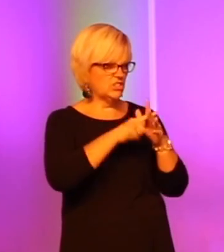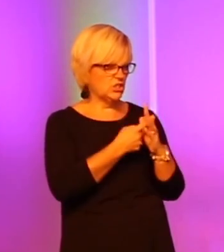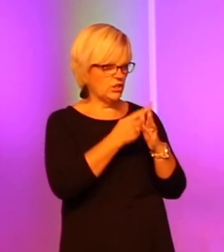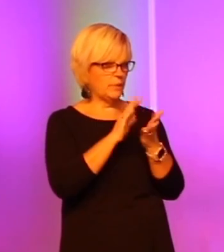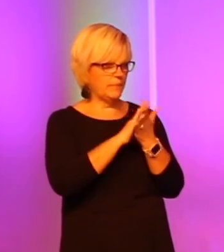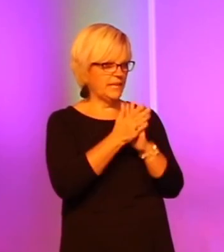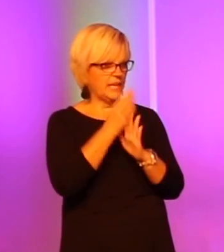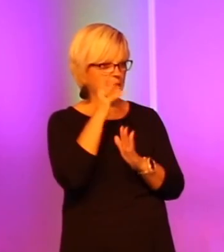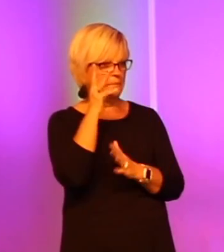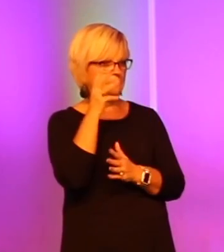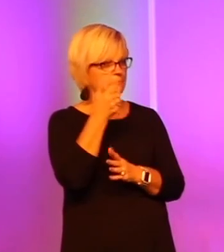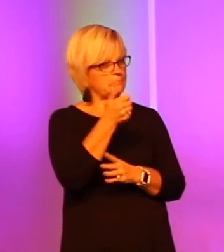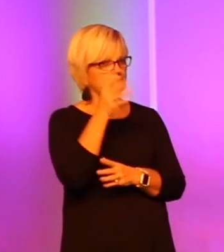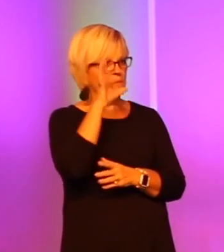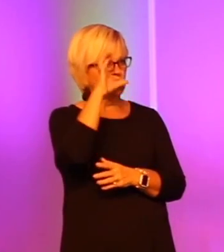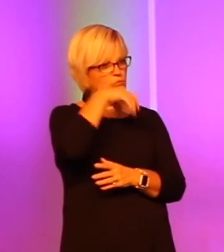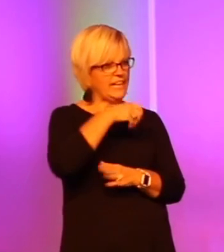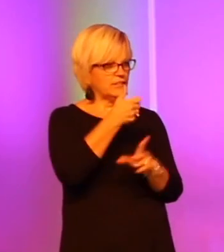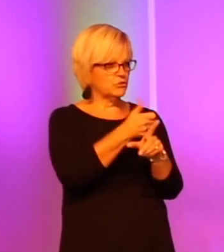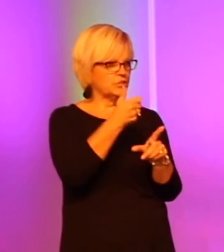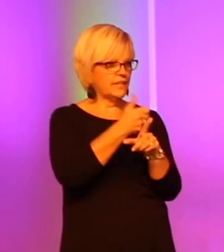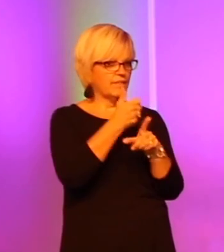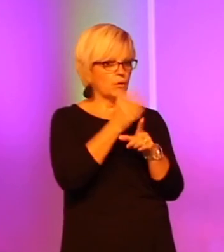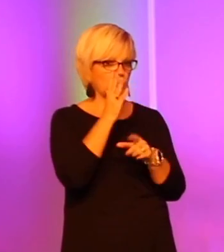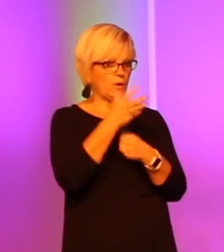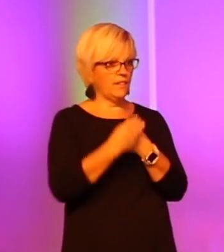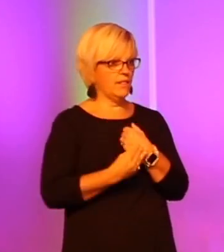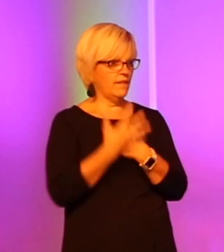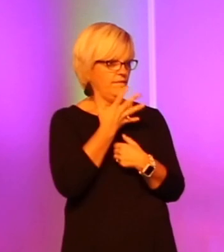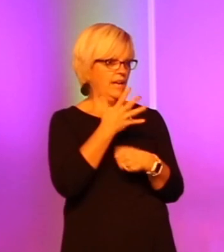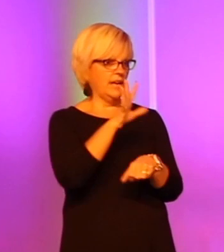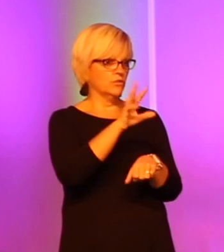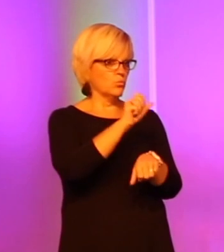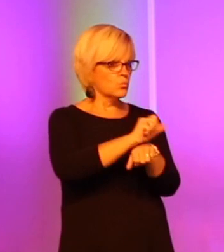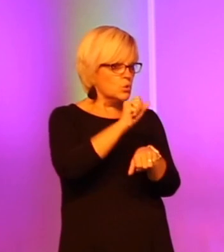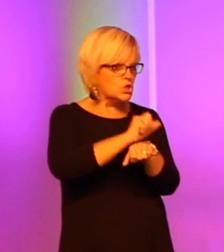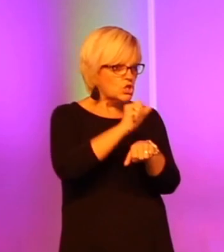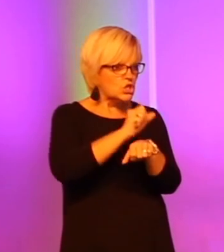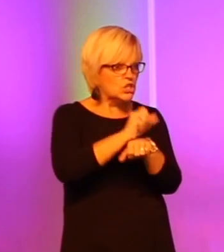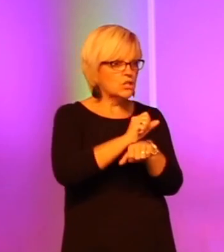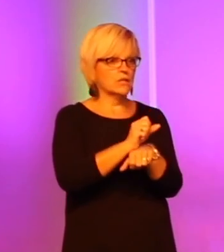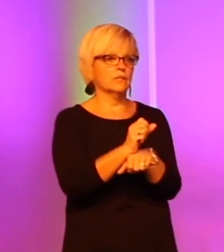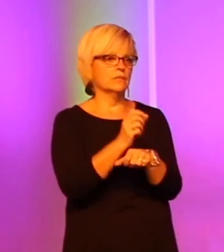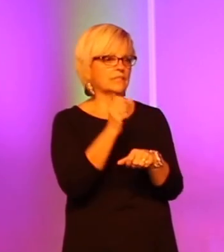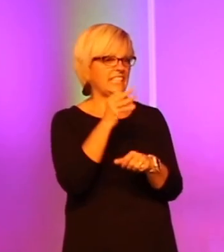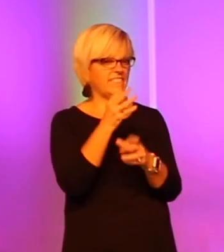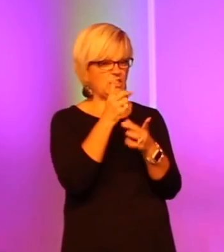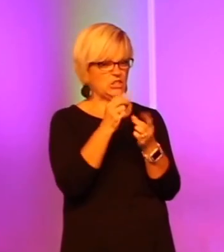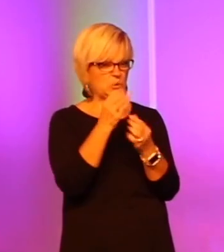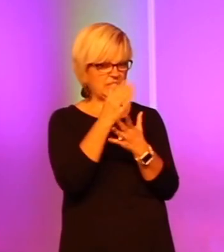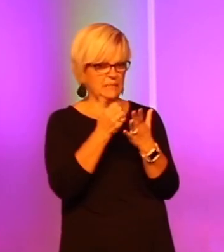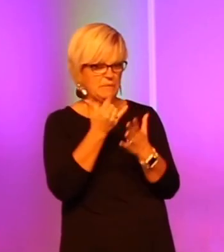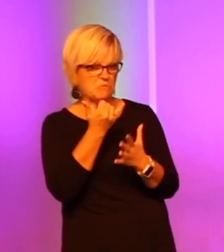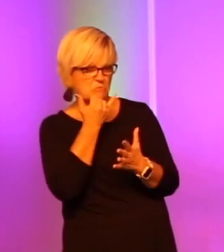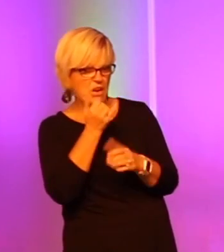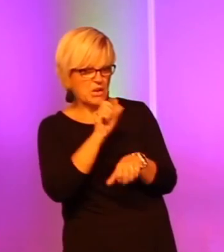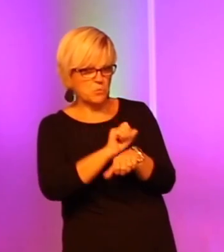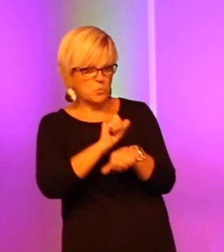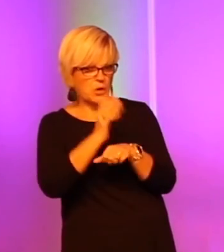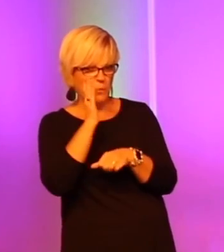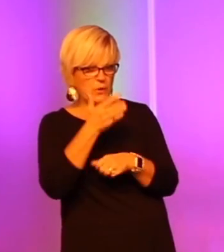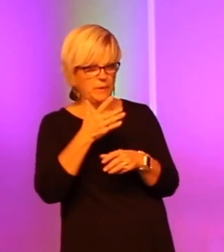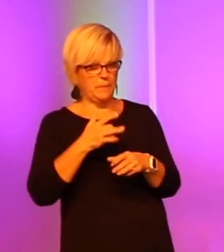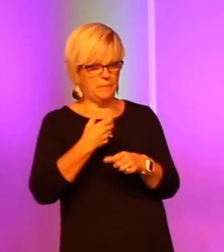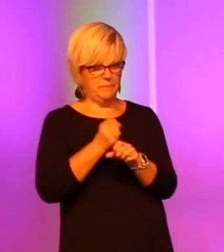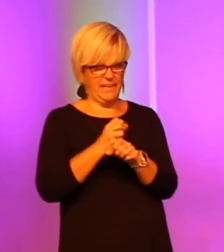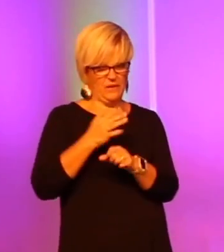It's gonna weigh on your conscience. It's gonna affect your performance at work. If you've done something unethical at work, it's gonna make you kind of weird around your coworkers for a while. They're gonna